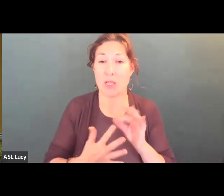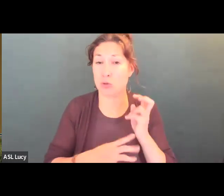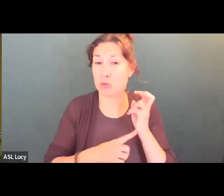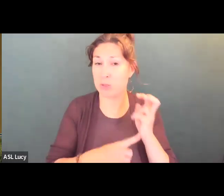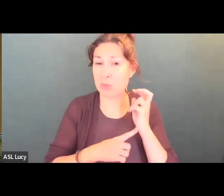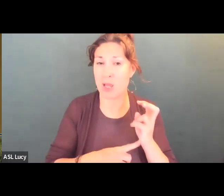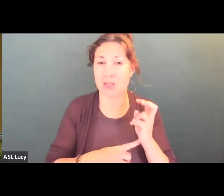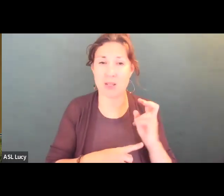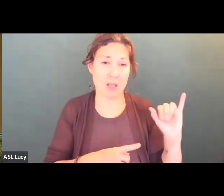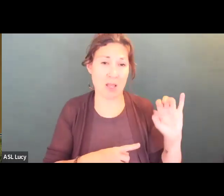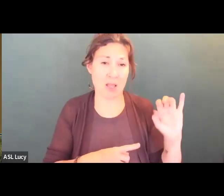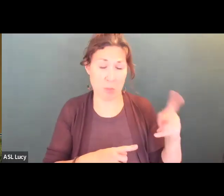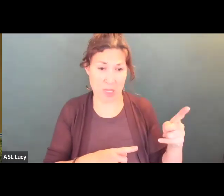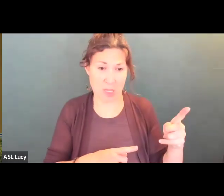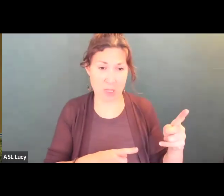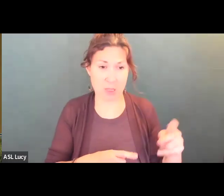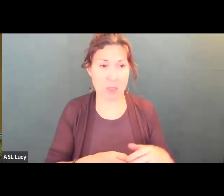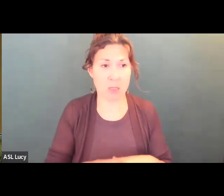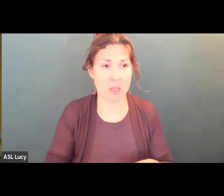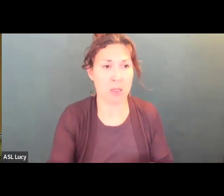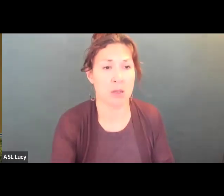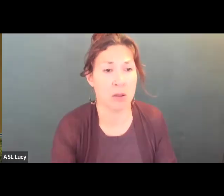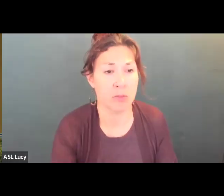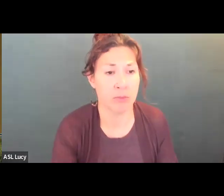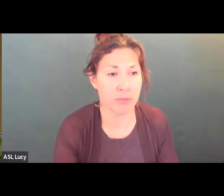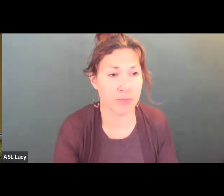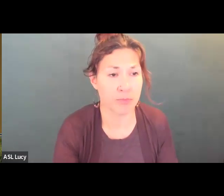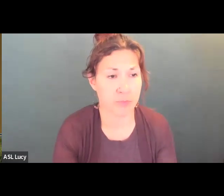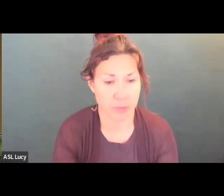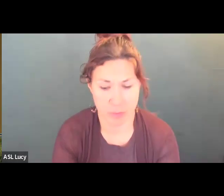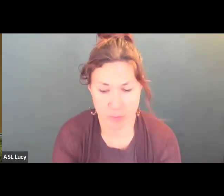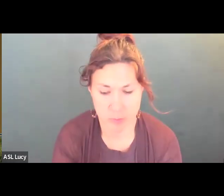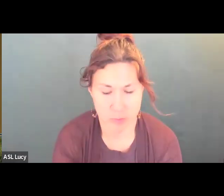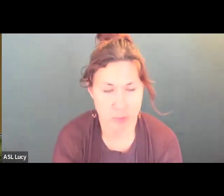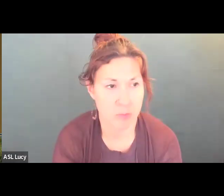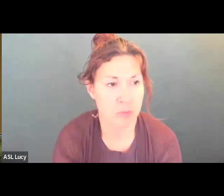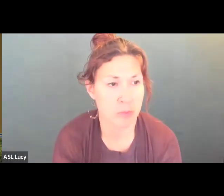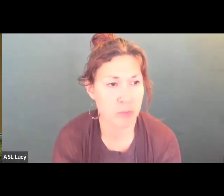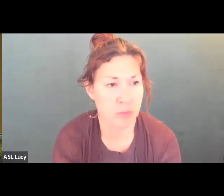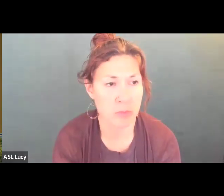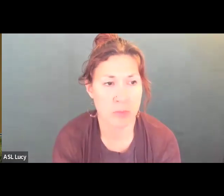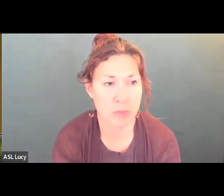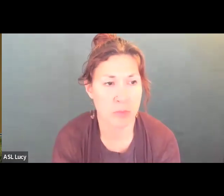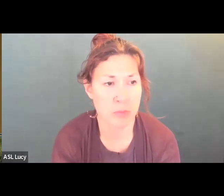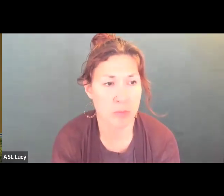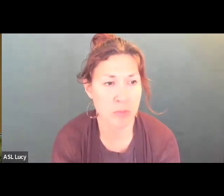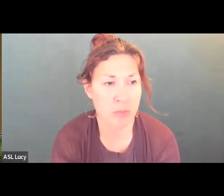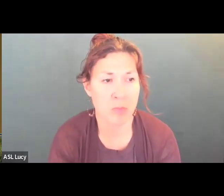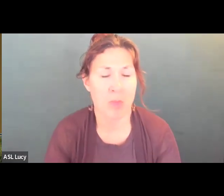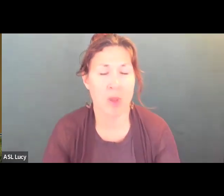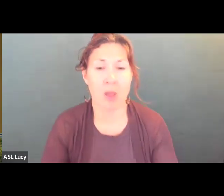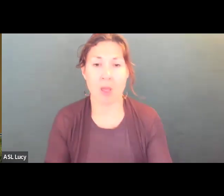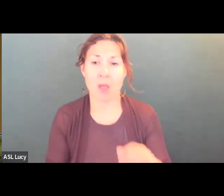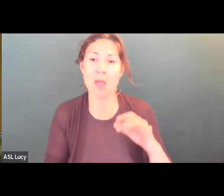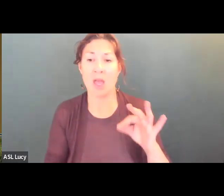IEP. If I have 3 children in my family all going to the same school, one on an IEP that gets door